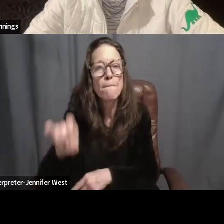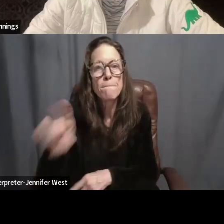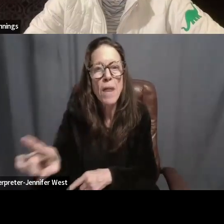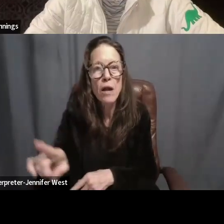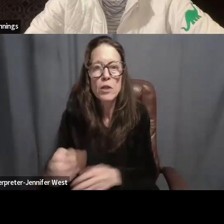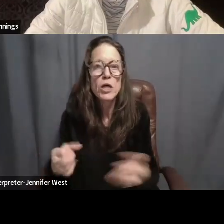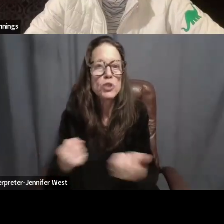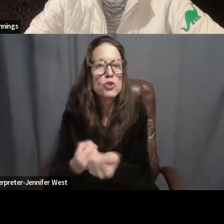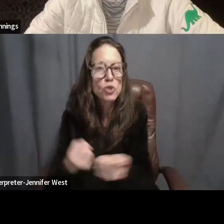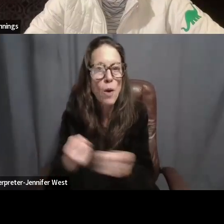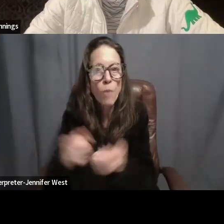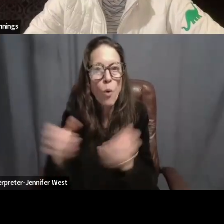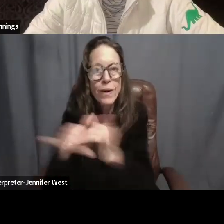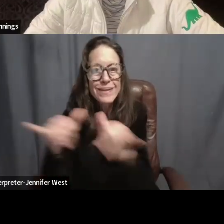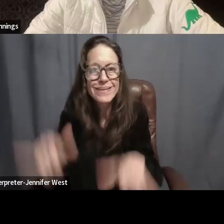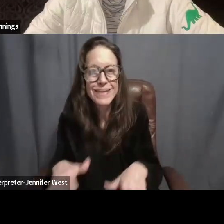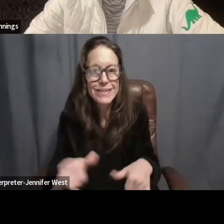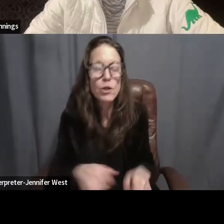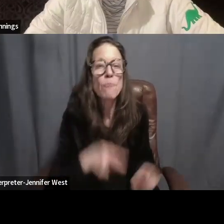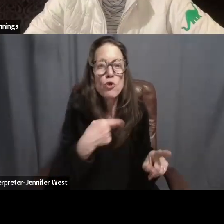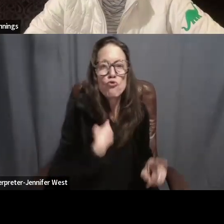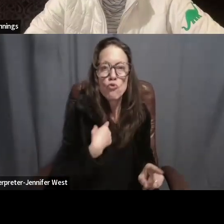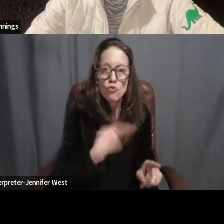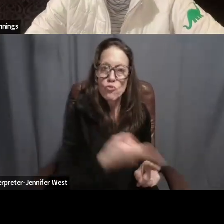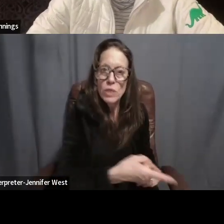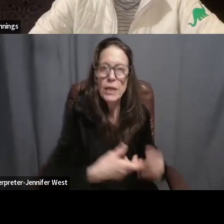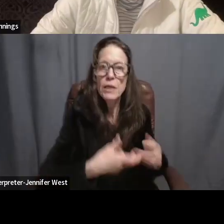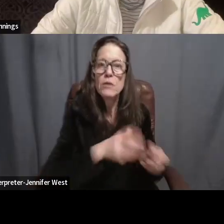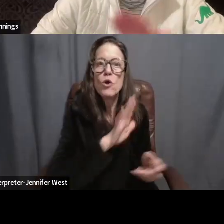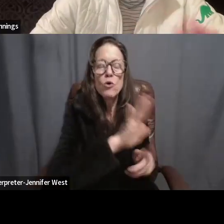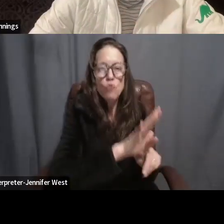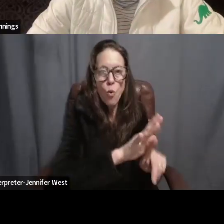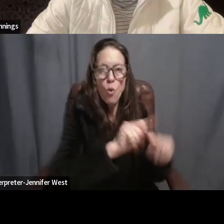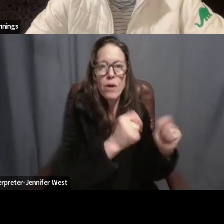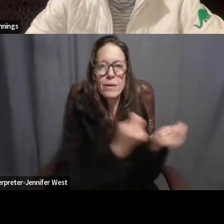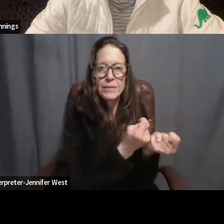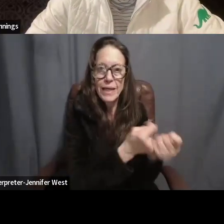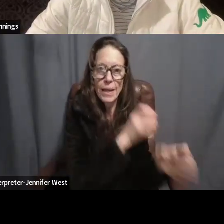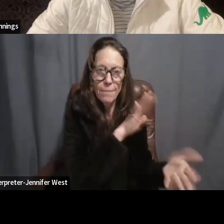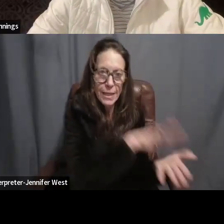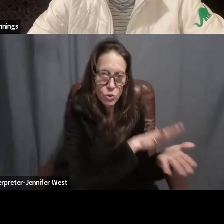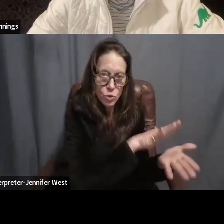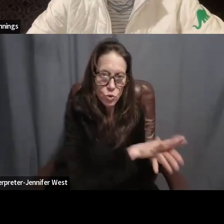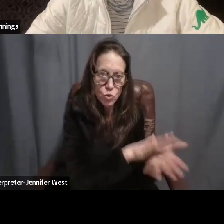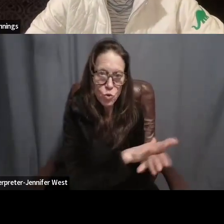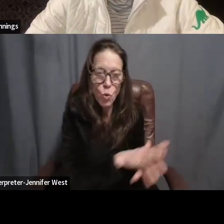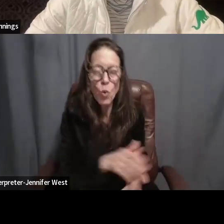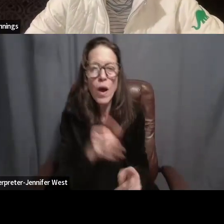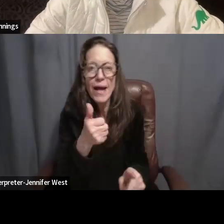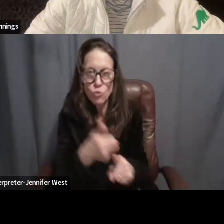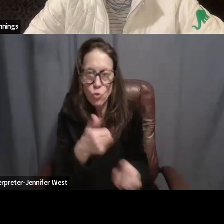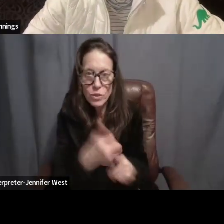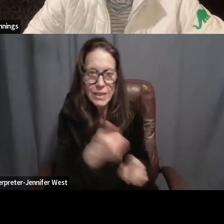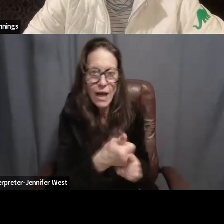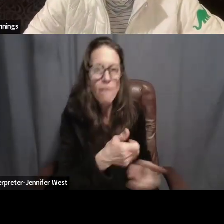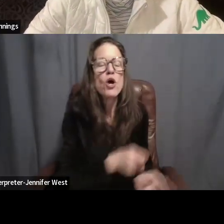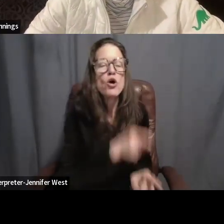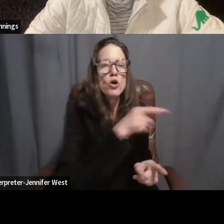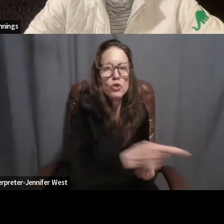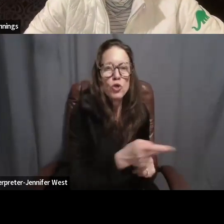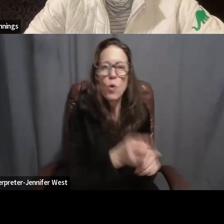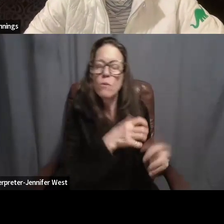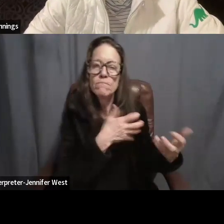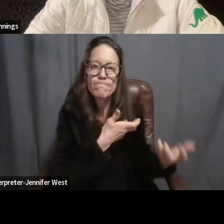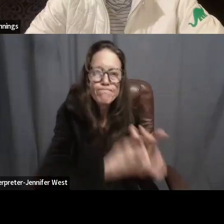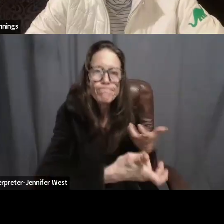your school team to make sure, and this is where I will just not disagree with those who said don't let them sell